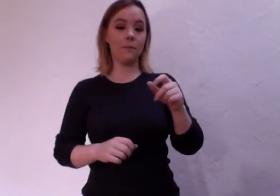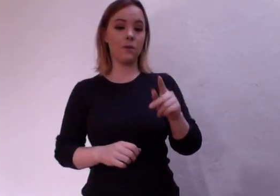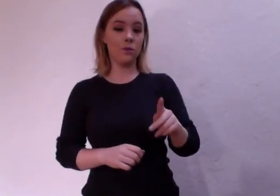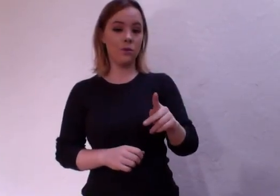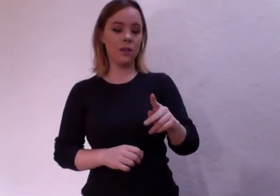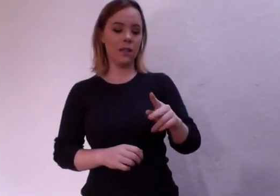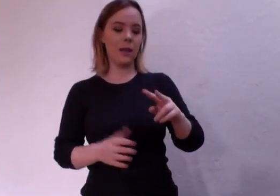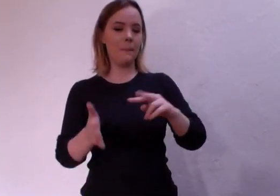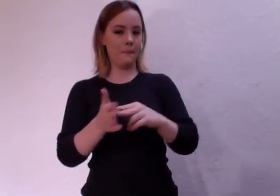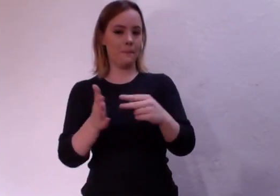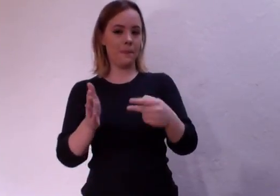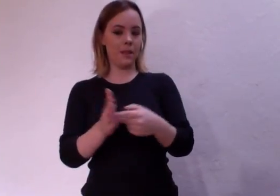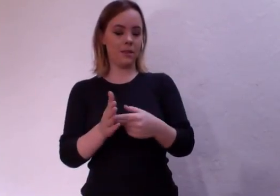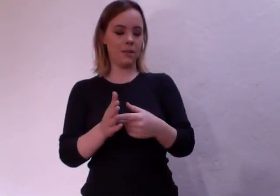let's play with that a little bit.